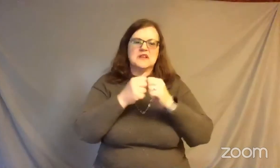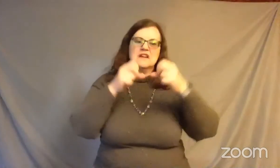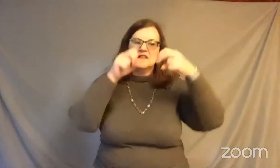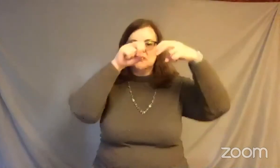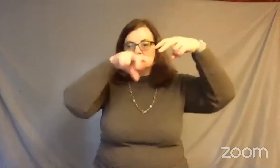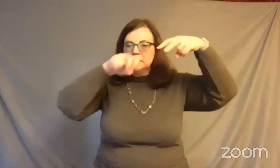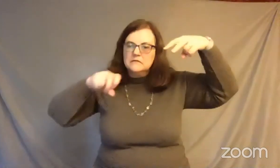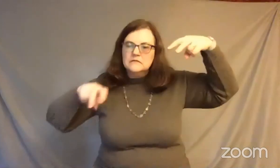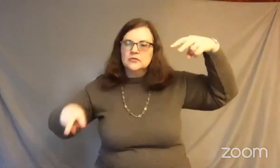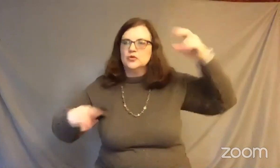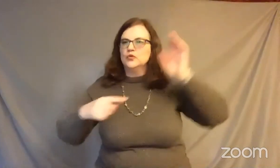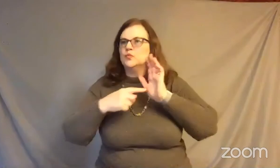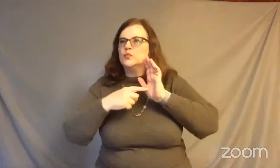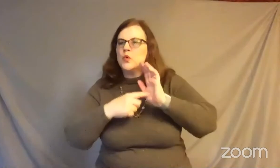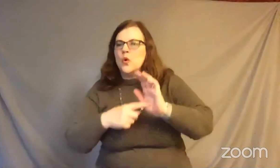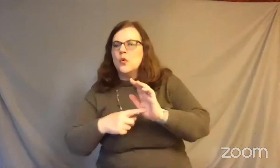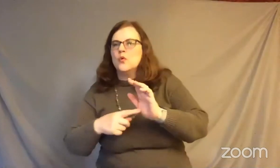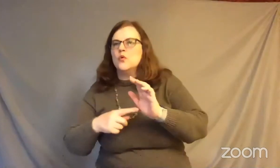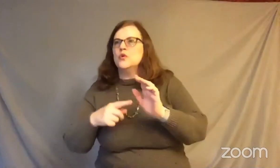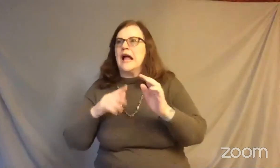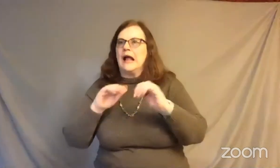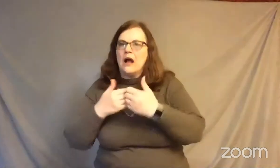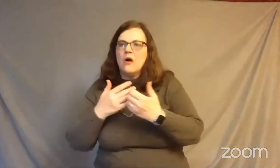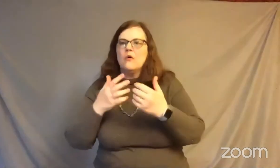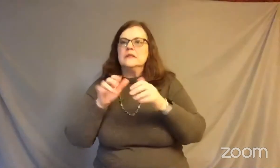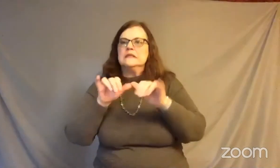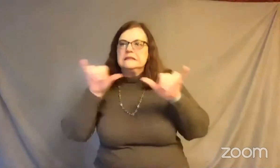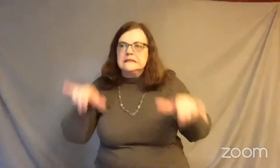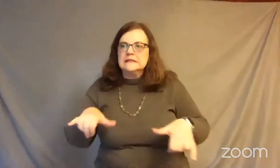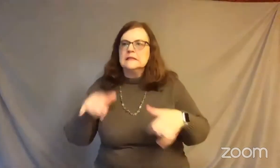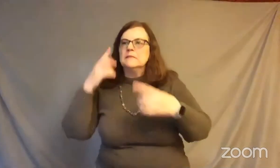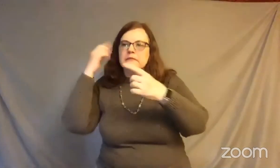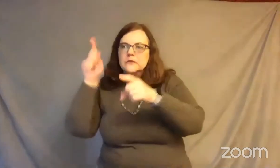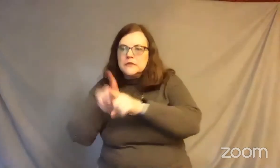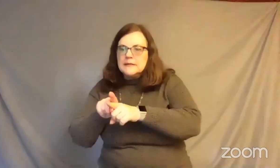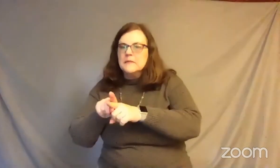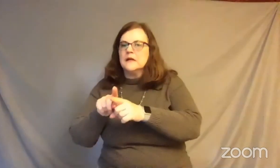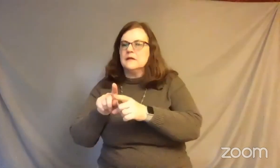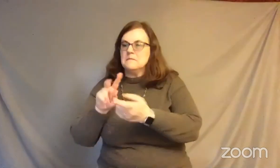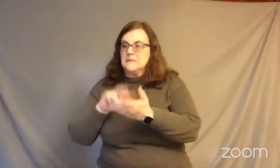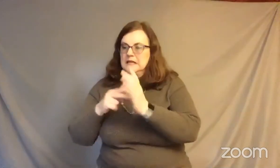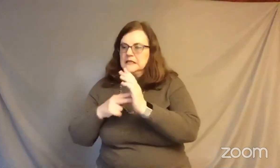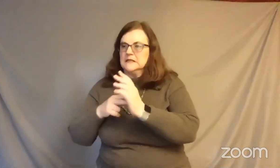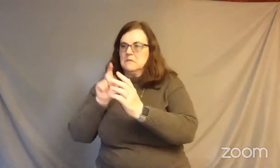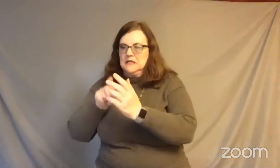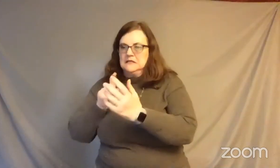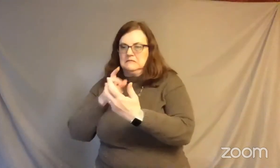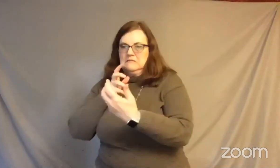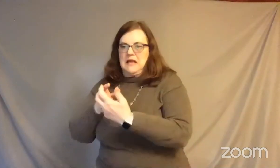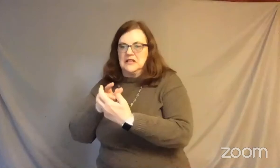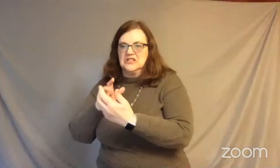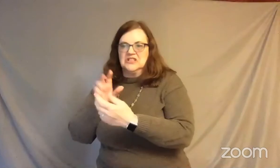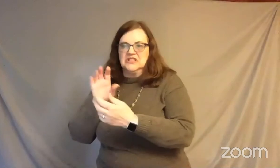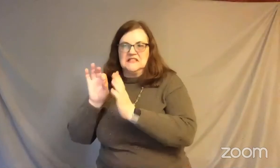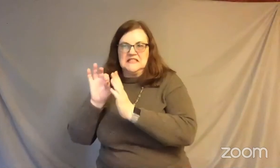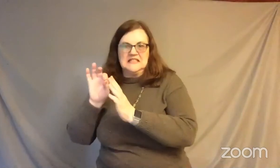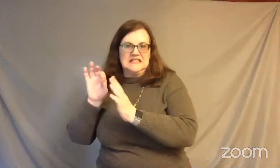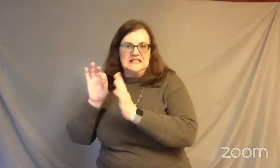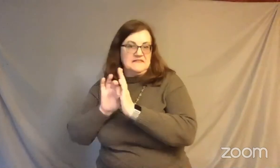linguistic representation can be shown using syntactic trees, showing how verb agreement occurs,